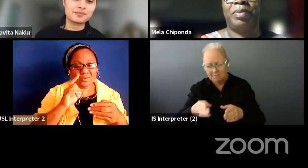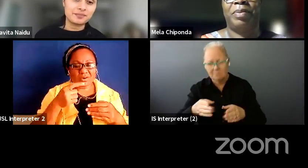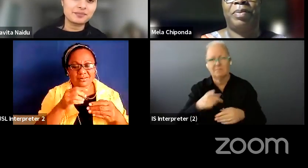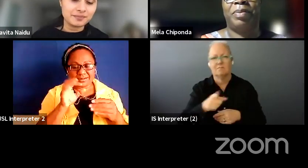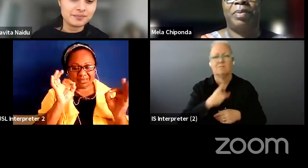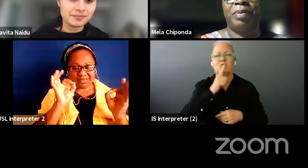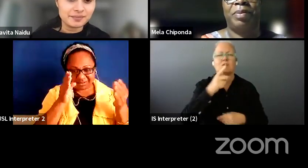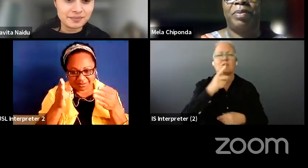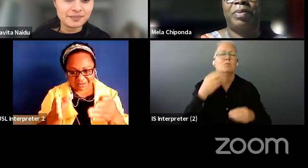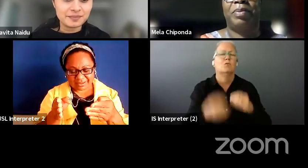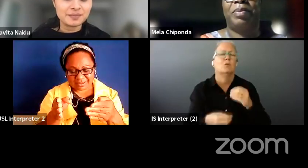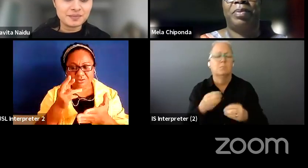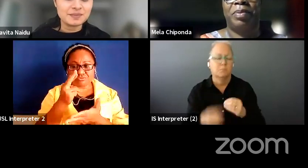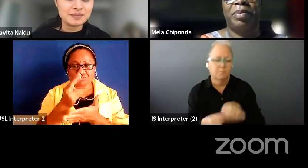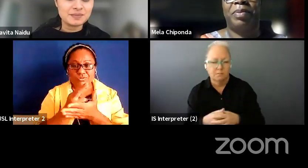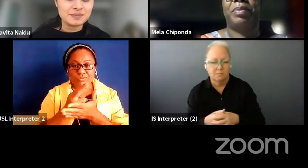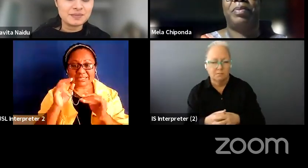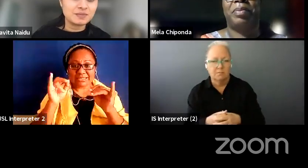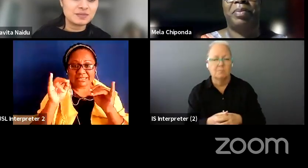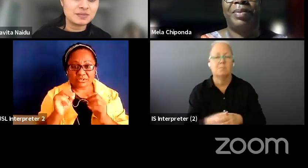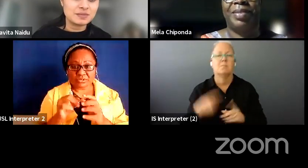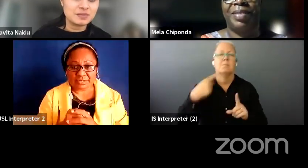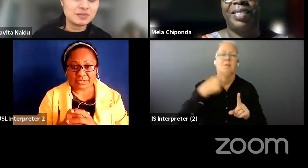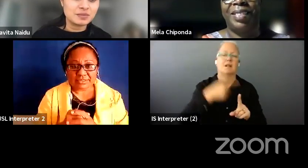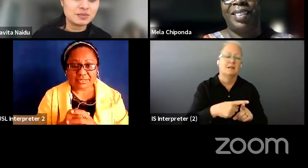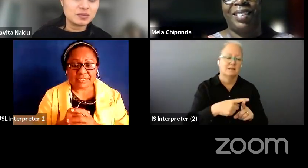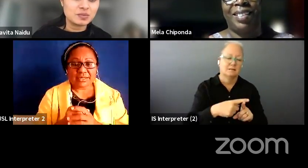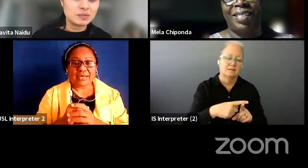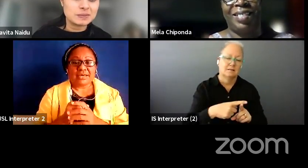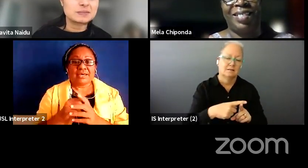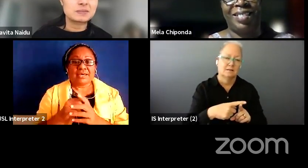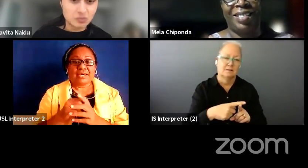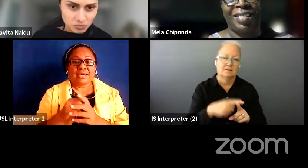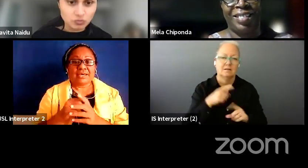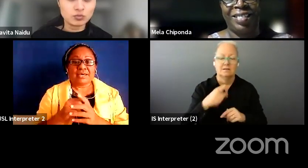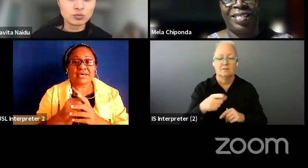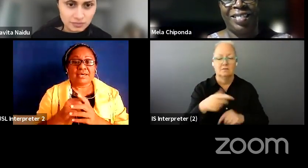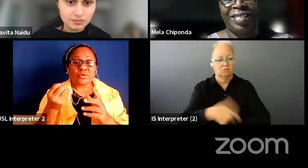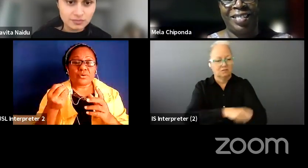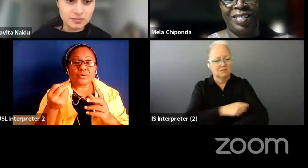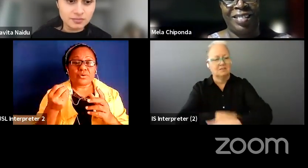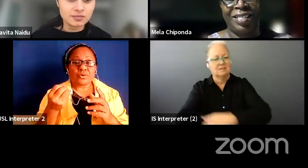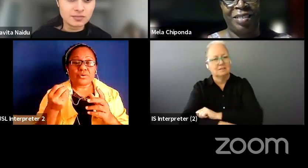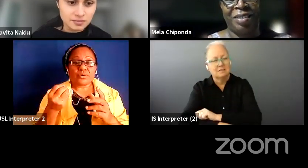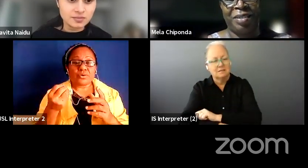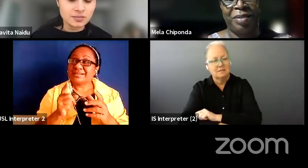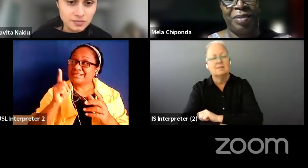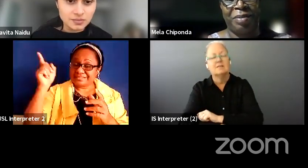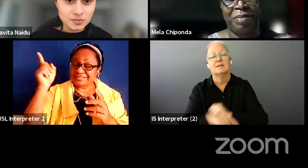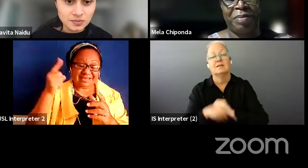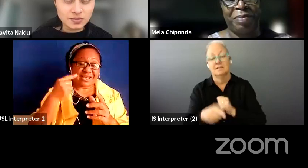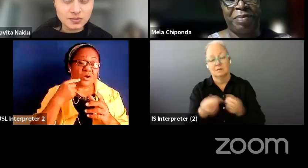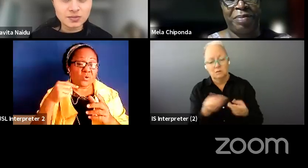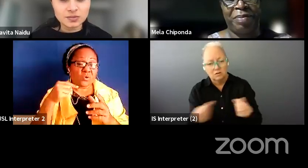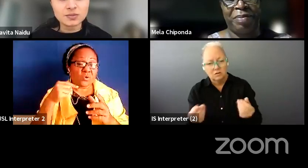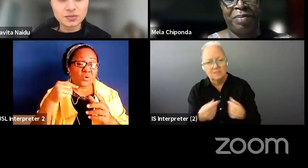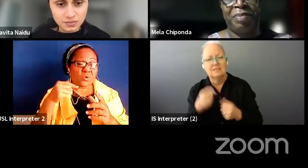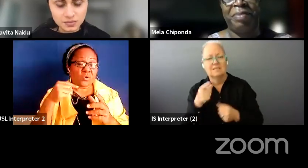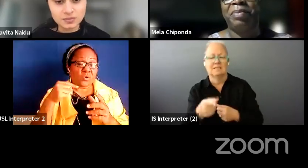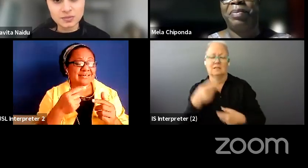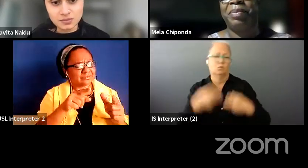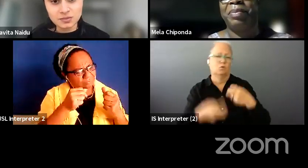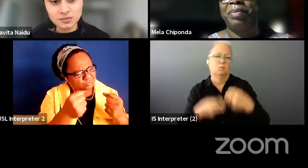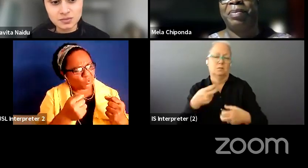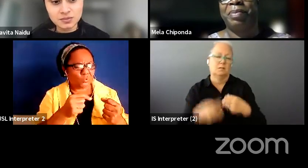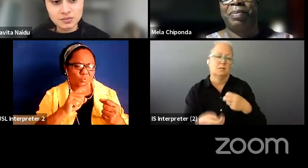just rejecting this idea that resilience being offered as a permanent solution is very, very problematic, because what